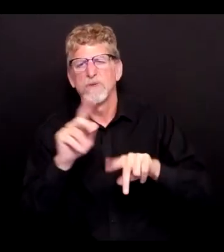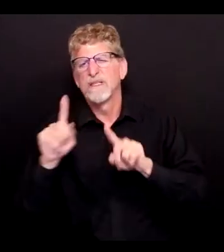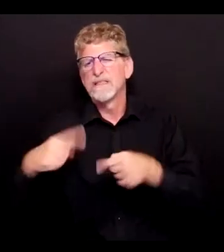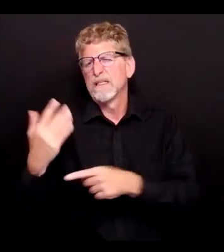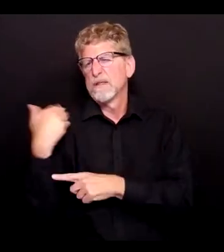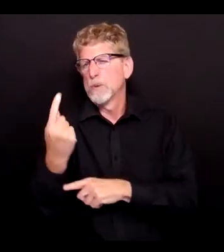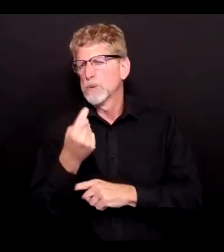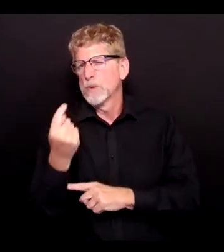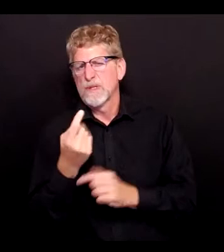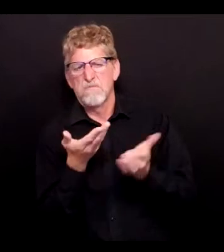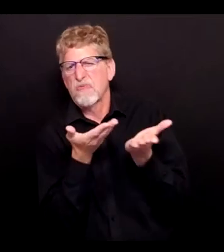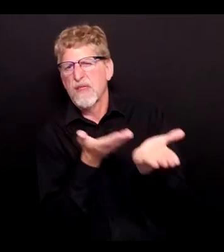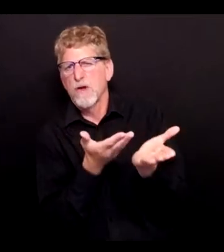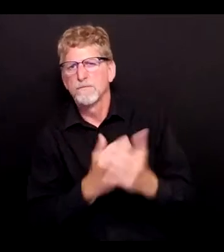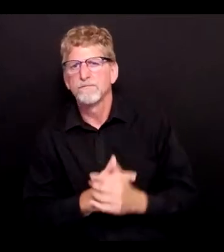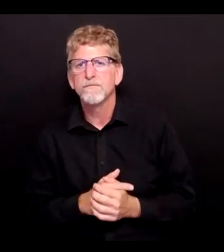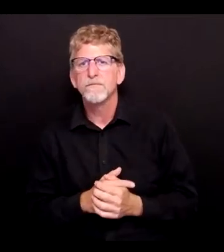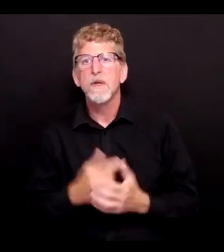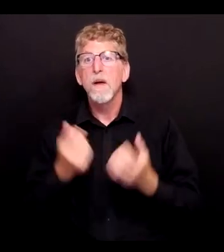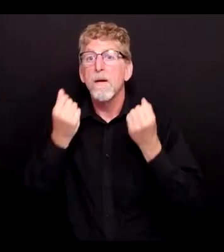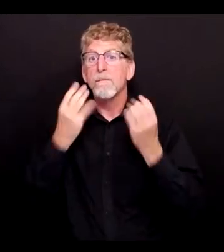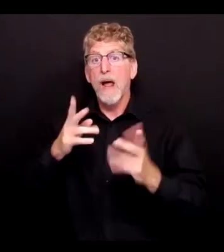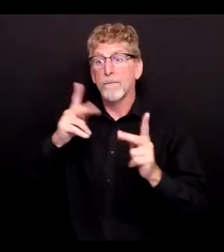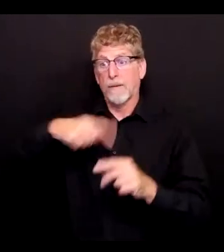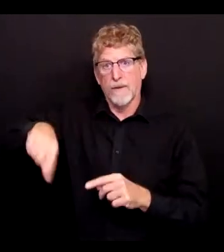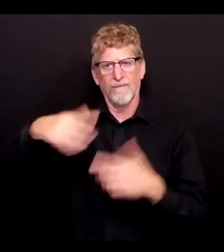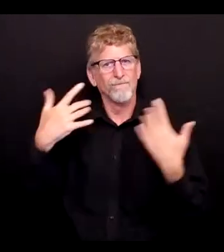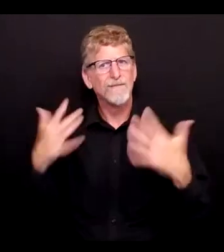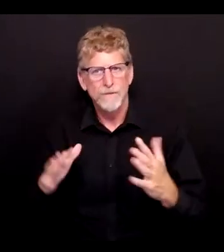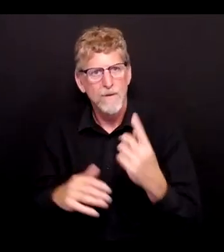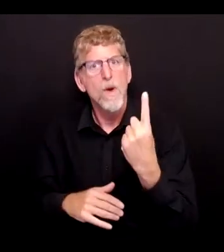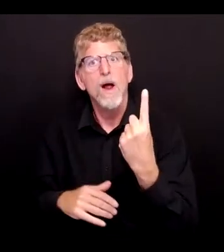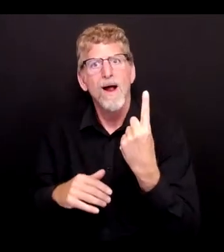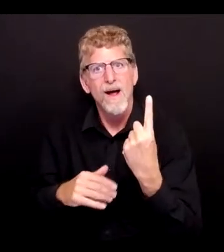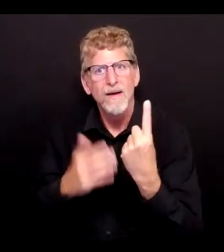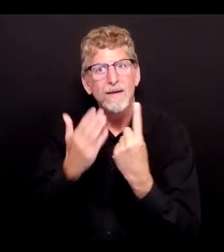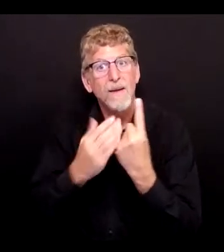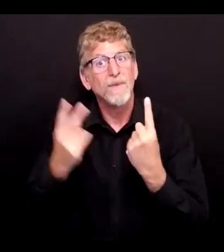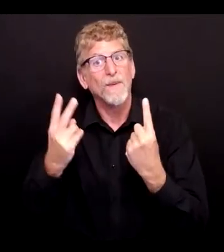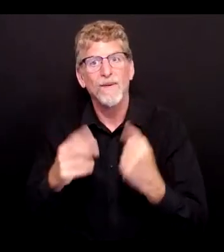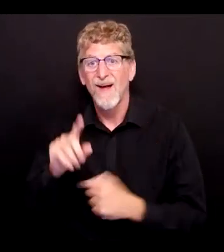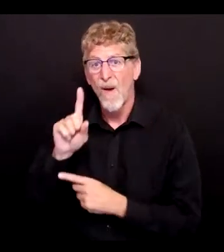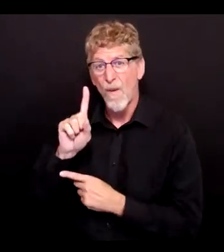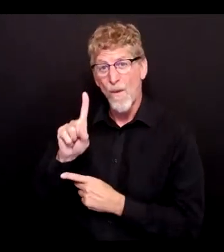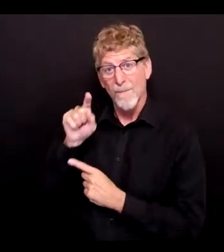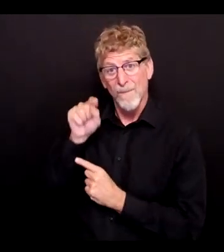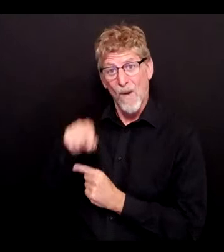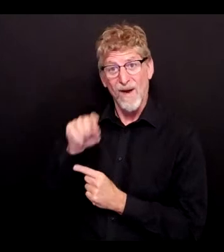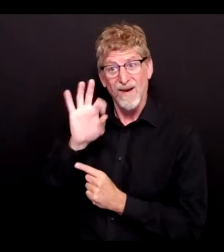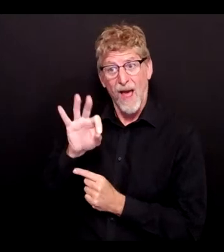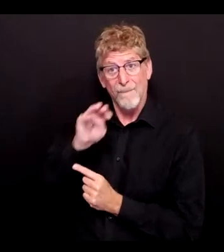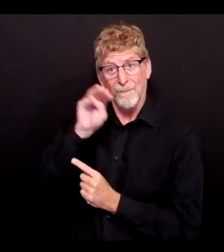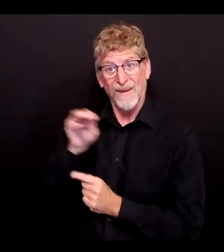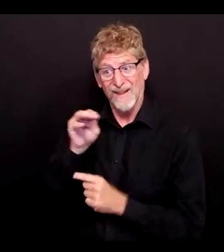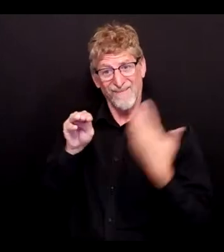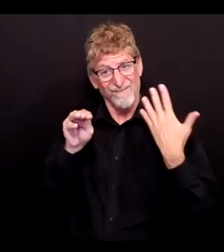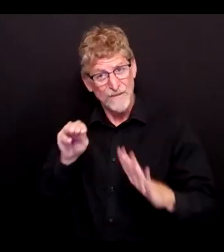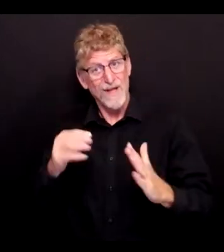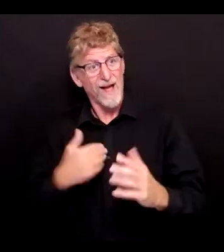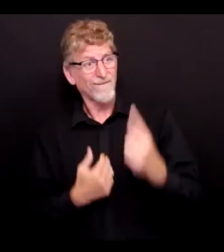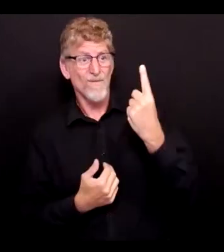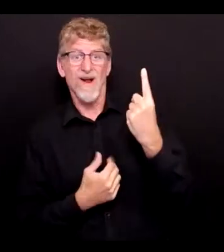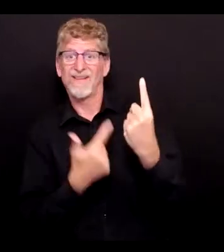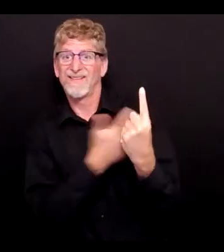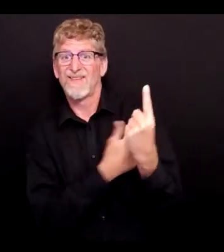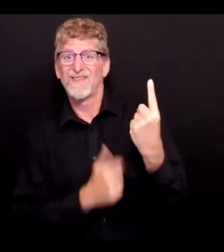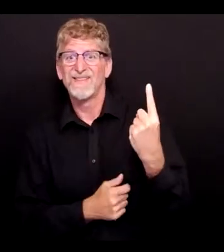least one vaccine dose is now over 1.9 million. And the people who've had a complete series of COVID